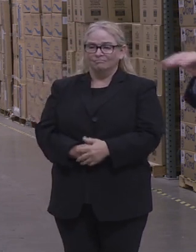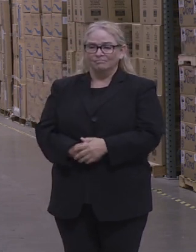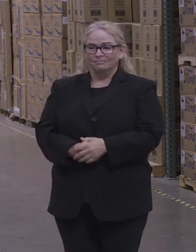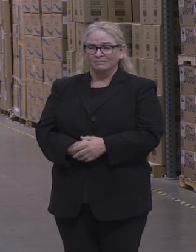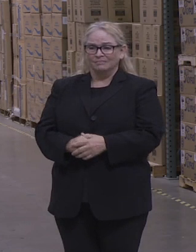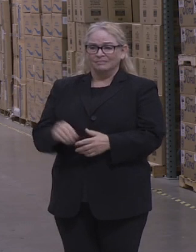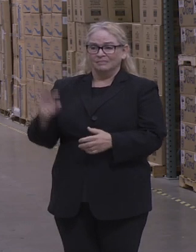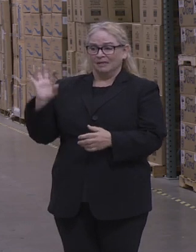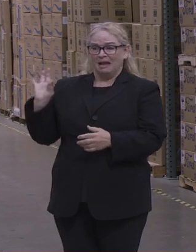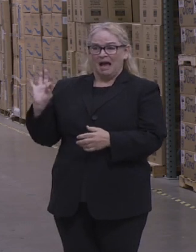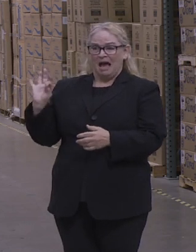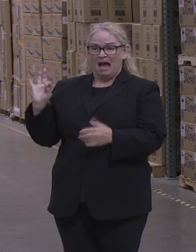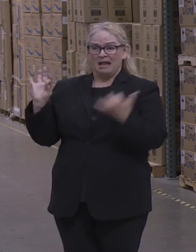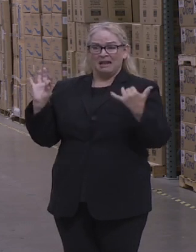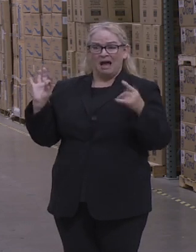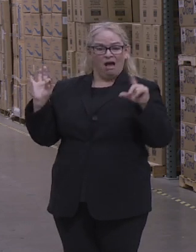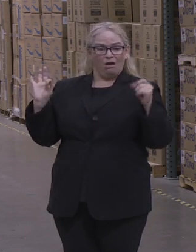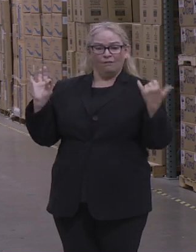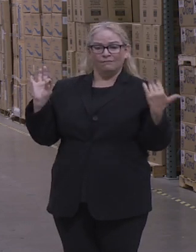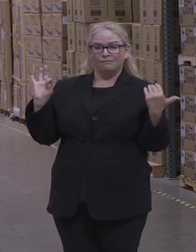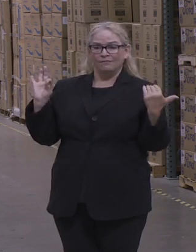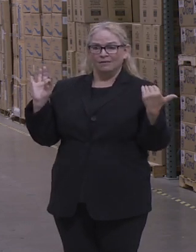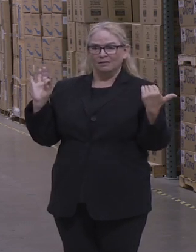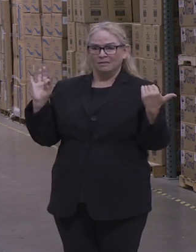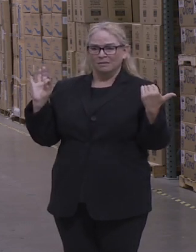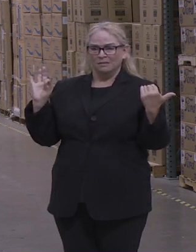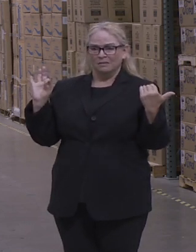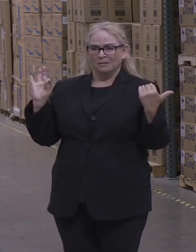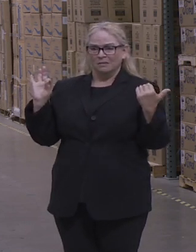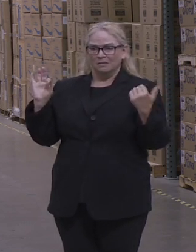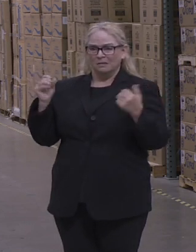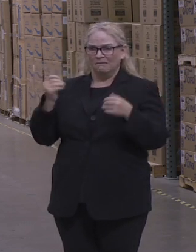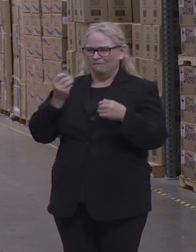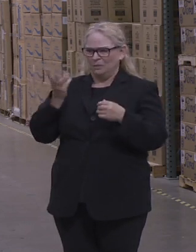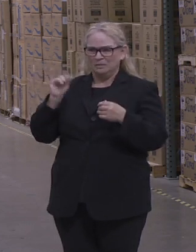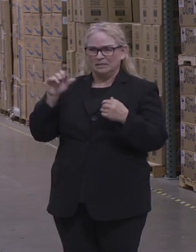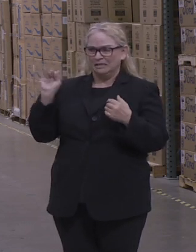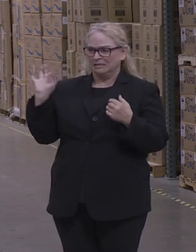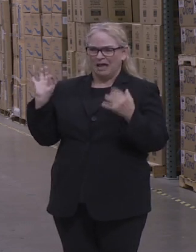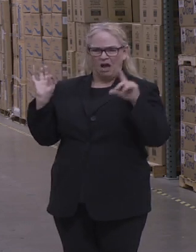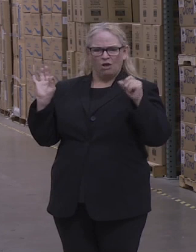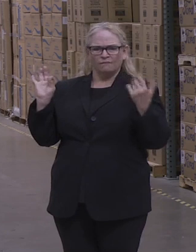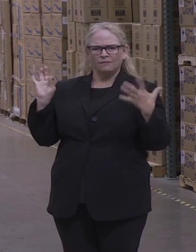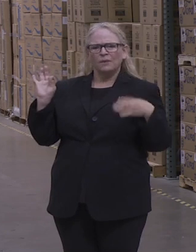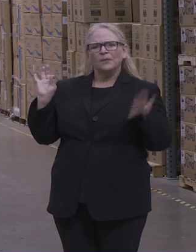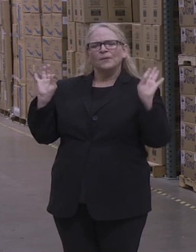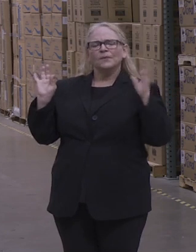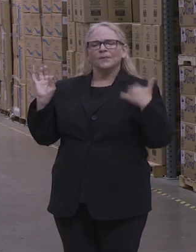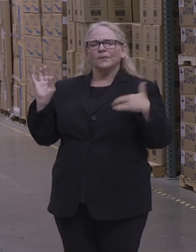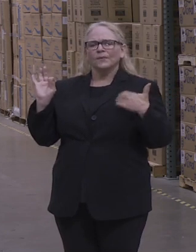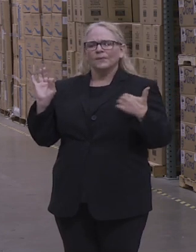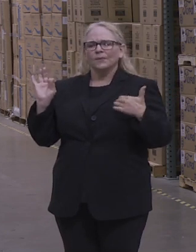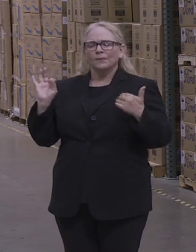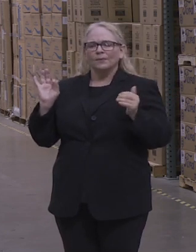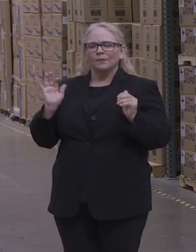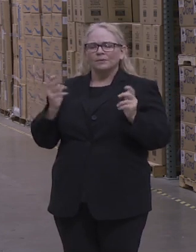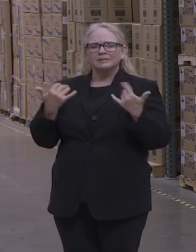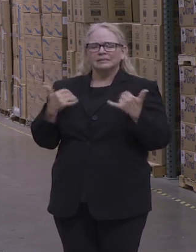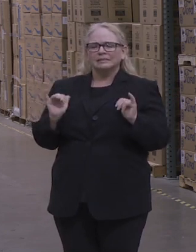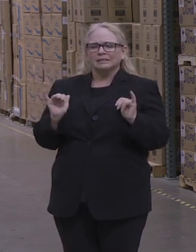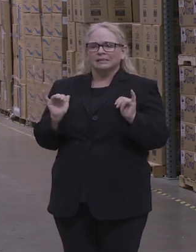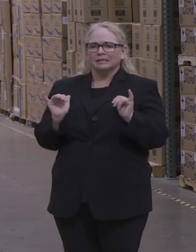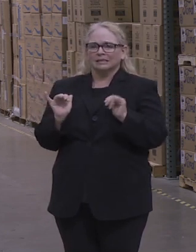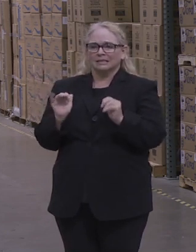to 115, just over the course of a few days, that it's more important, I think, beyond just the magnitude of each